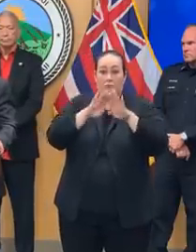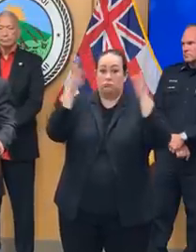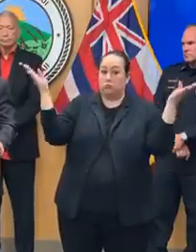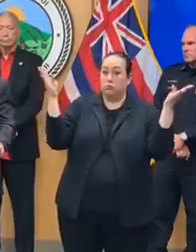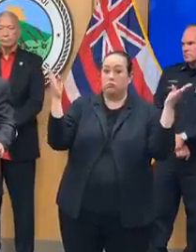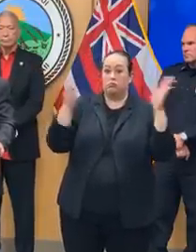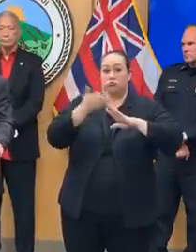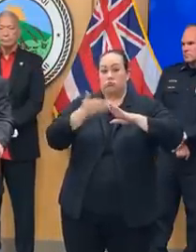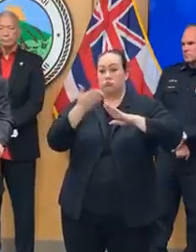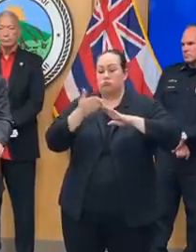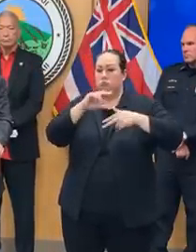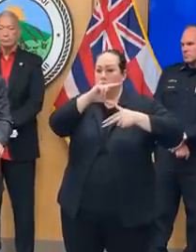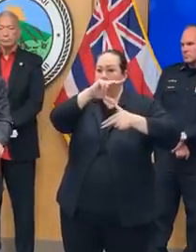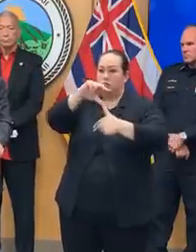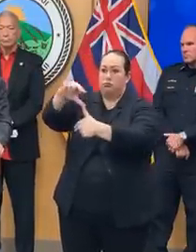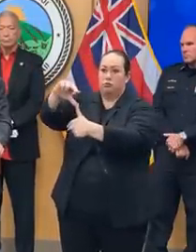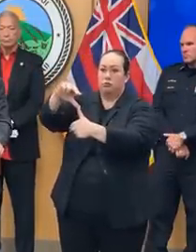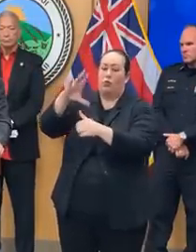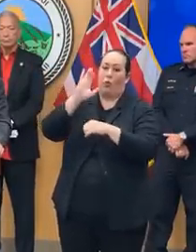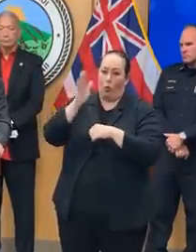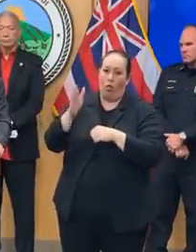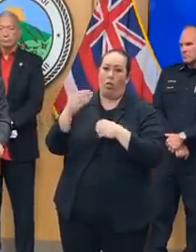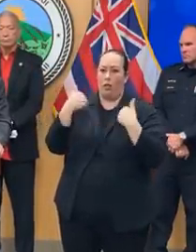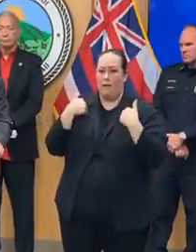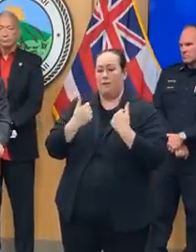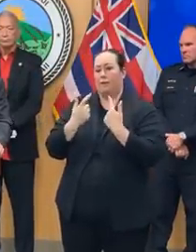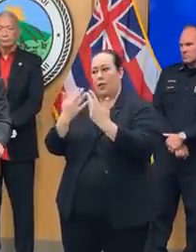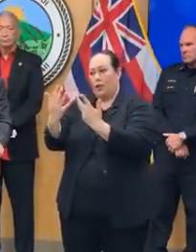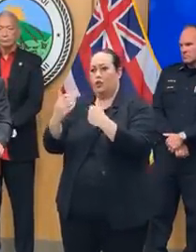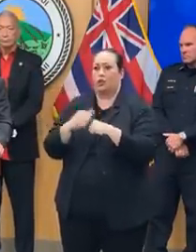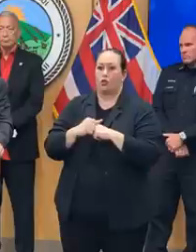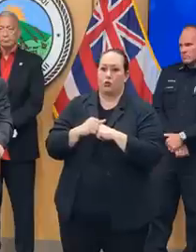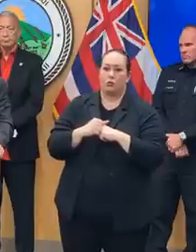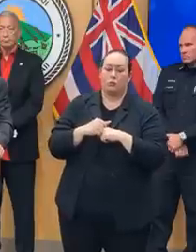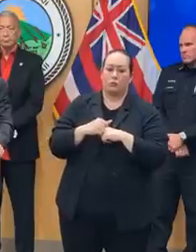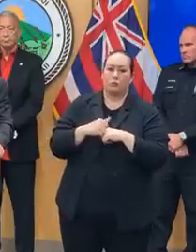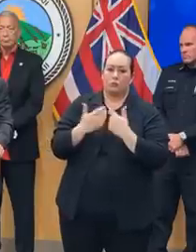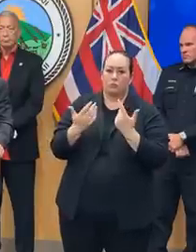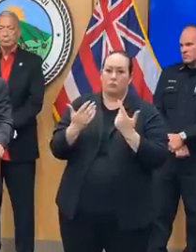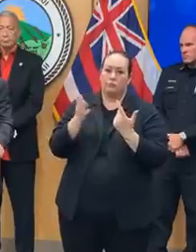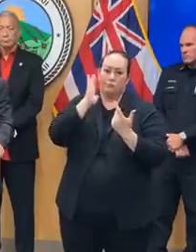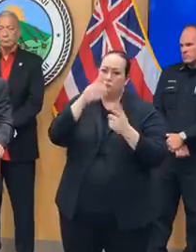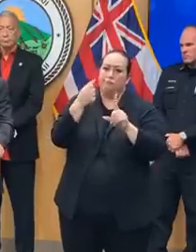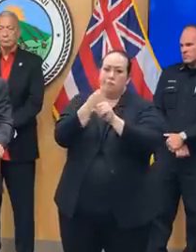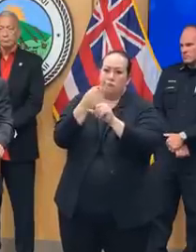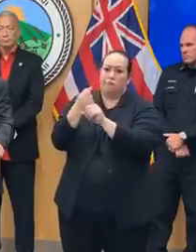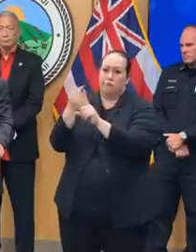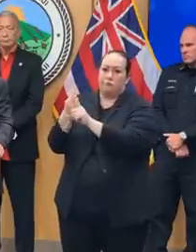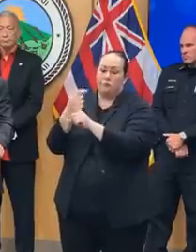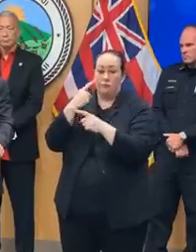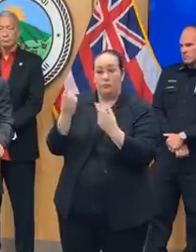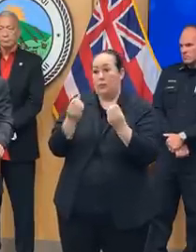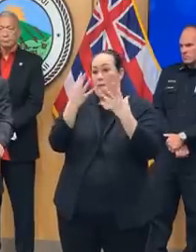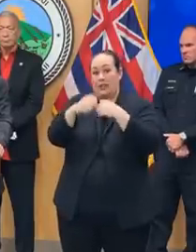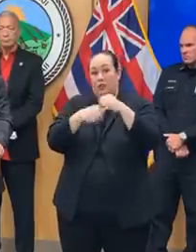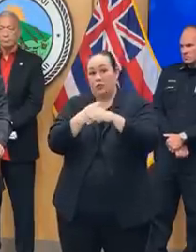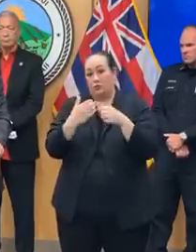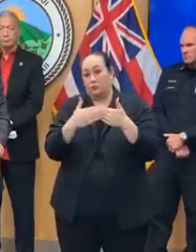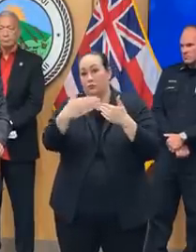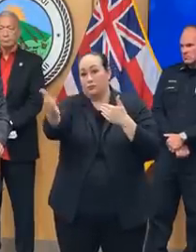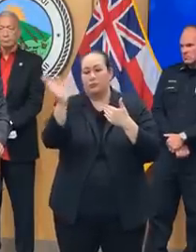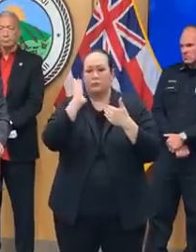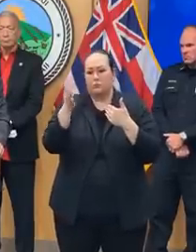deal with the reality that there are going to be fires month in and month out for the decades to come, and not